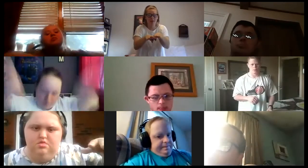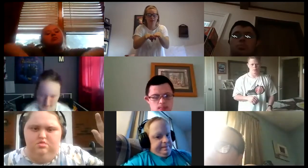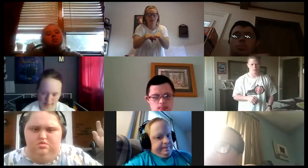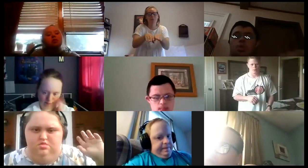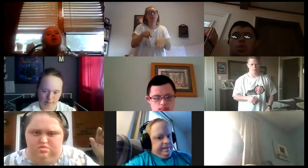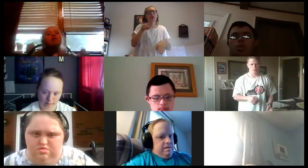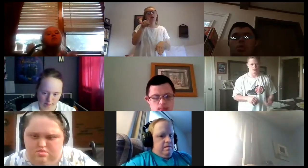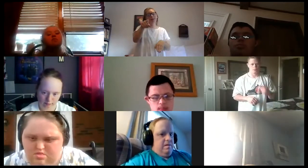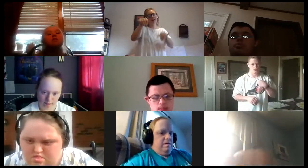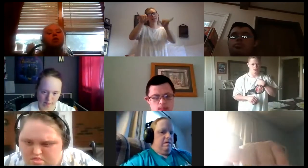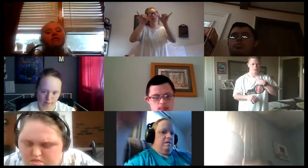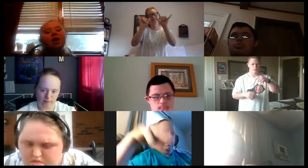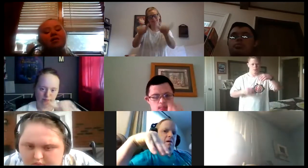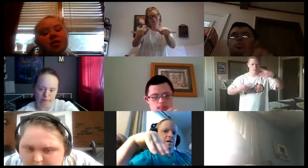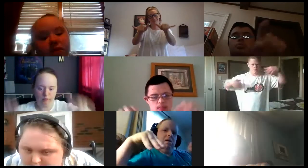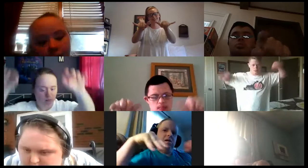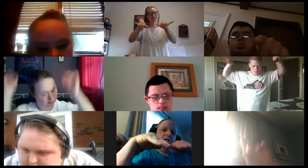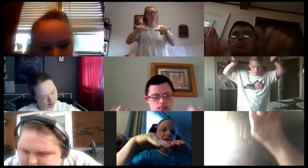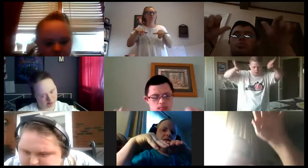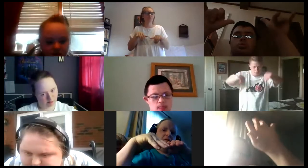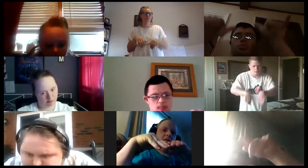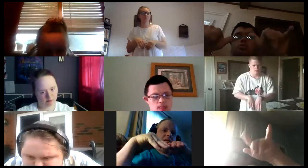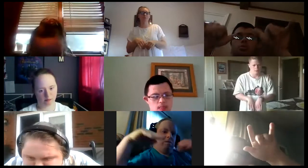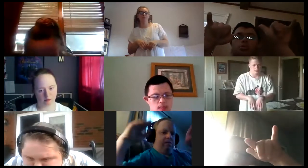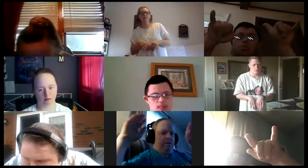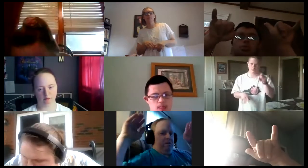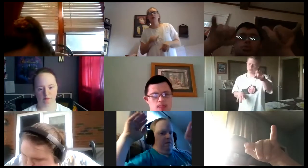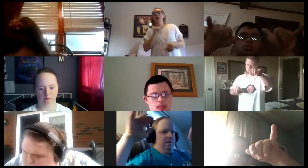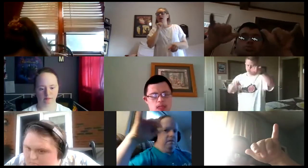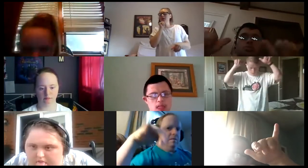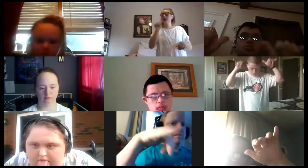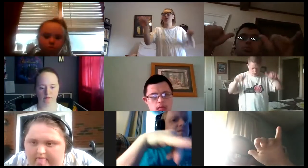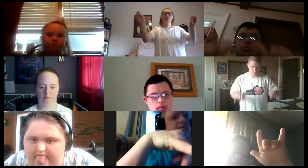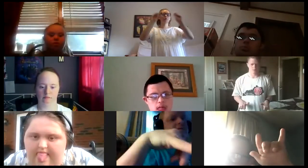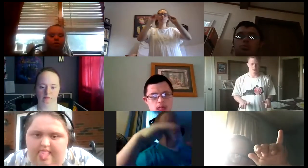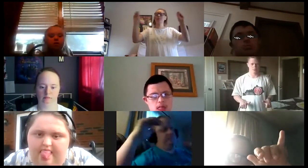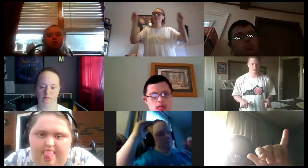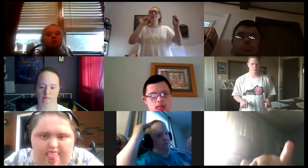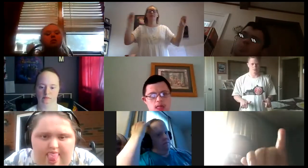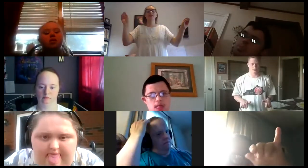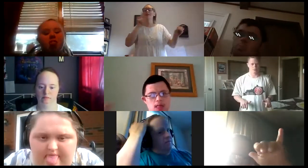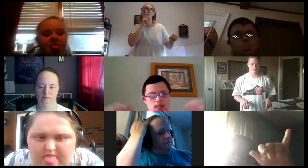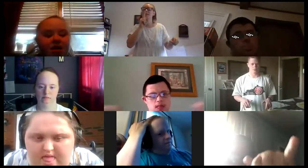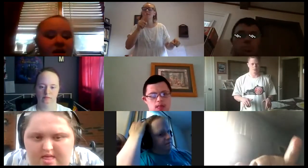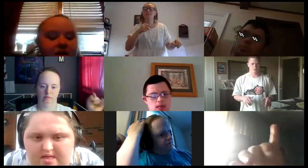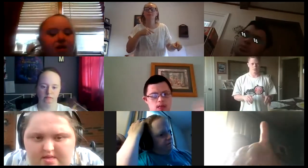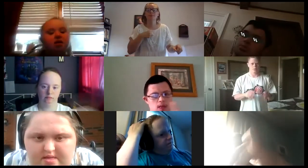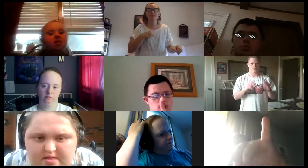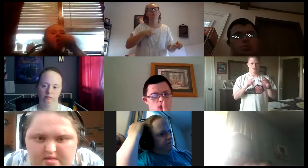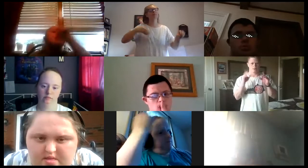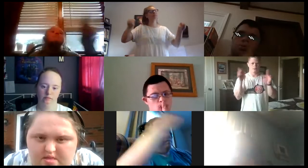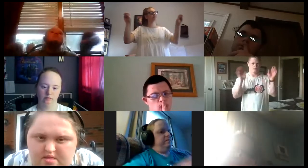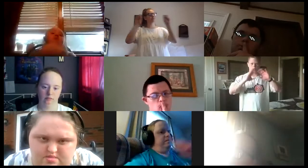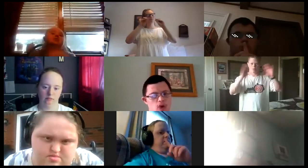valley you might have been up off the floors now can't nobody tell